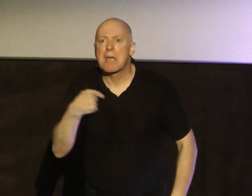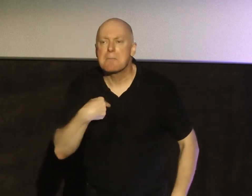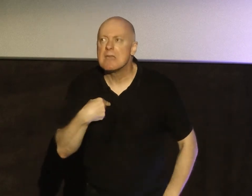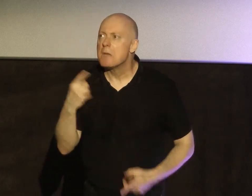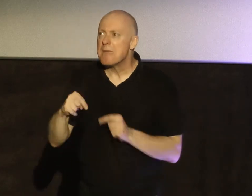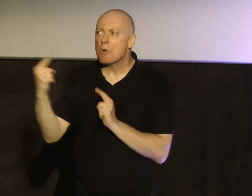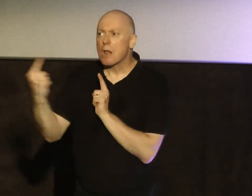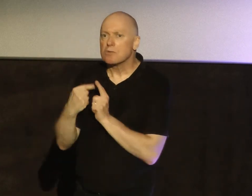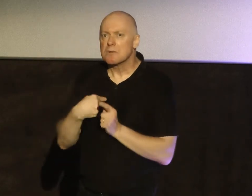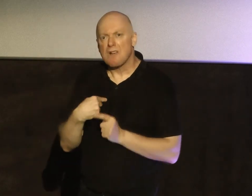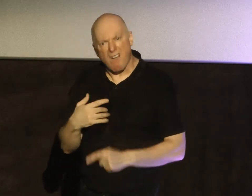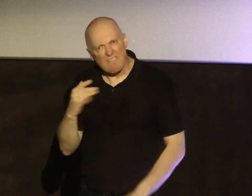get close to me.